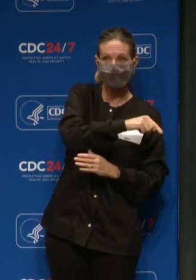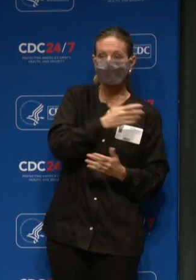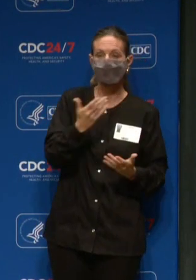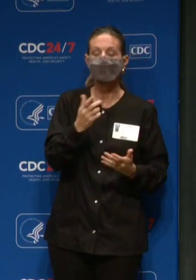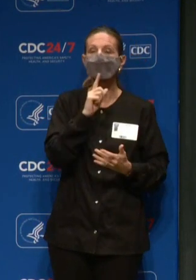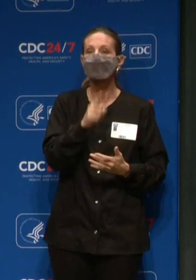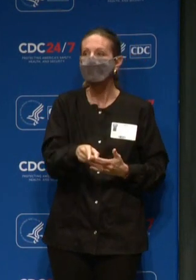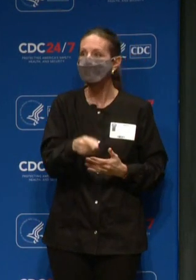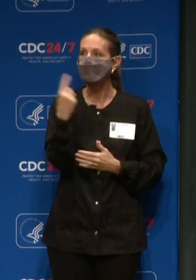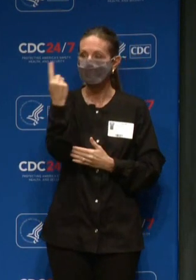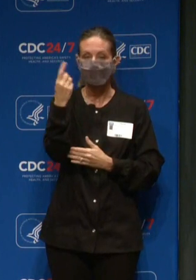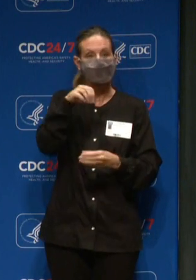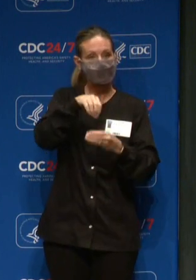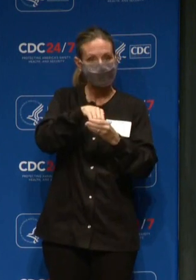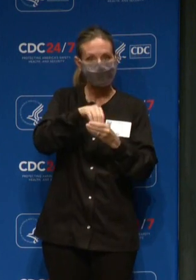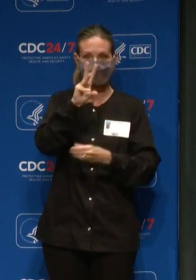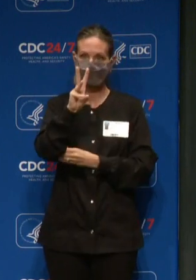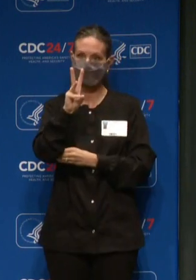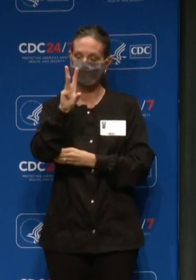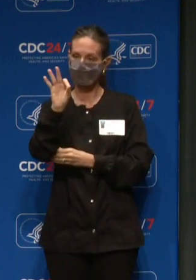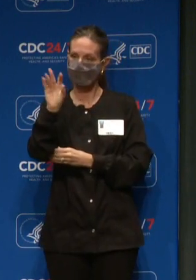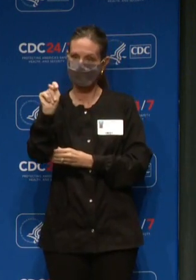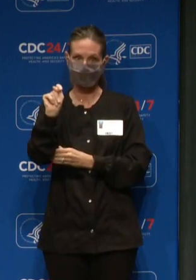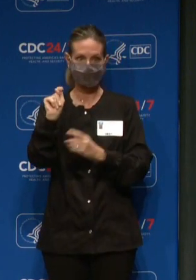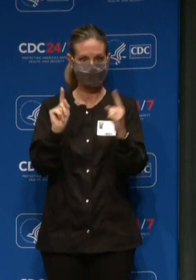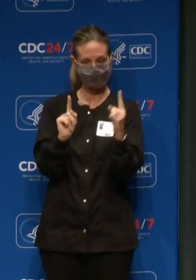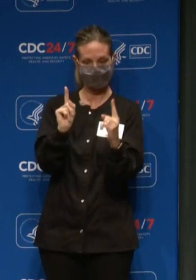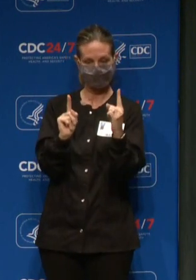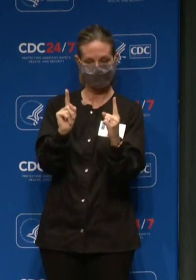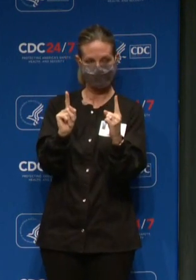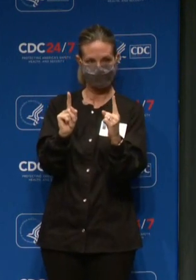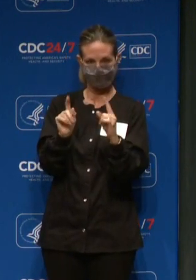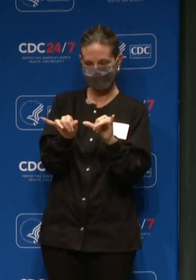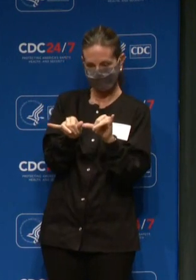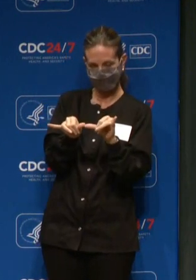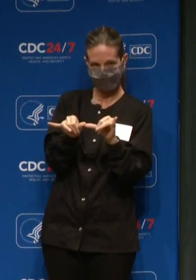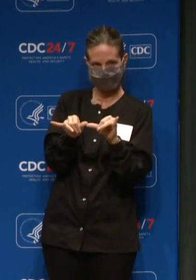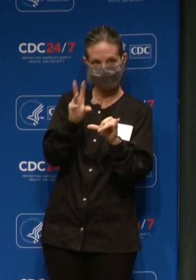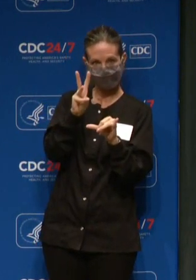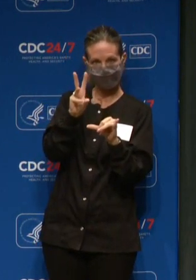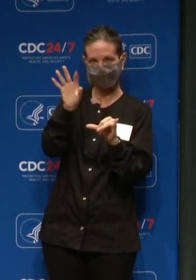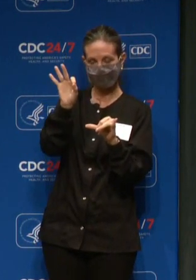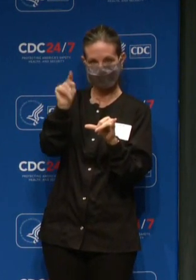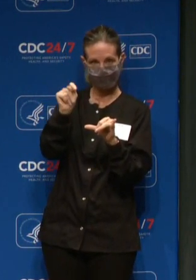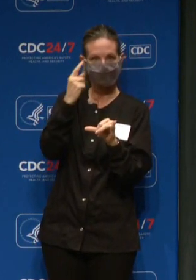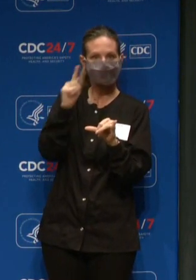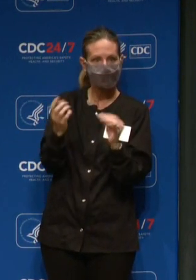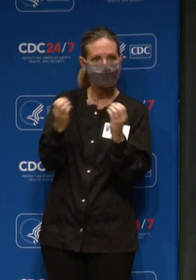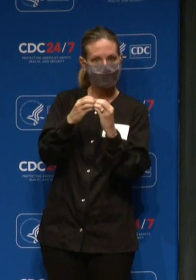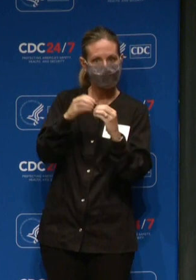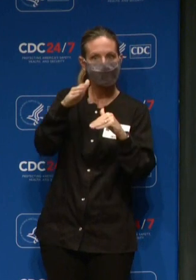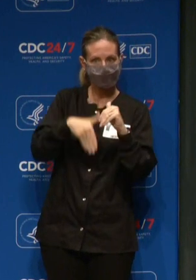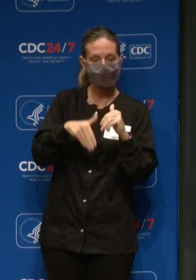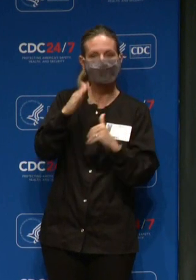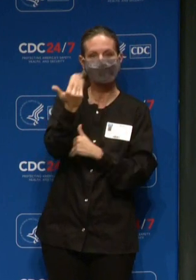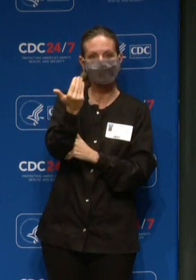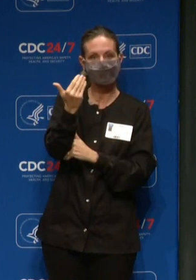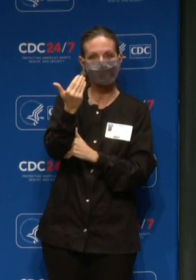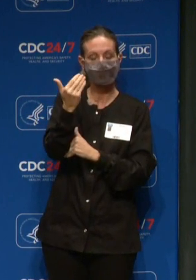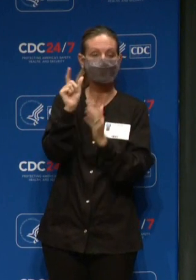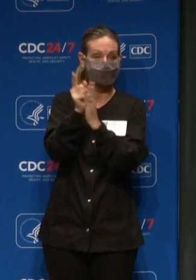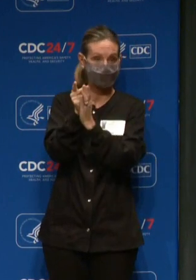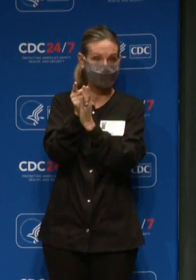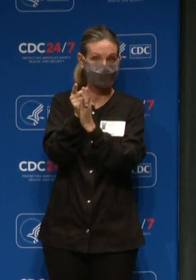someone within 6 feet that was for more than 15 minutes. There is some recent